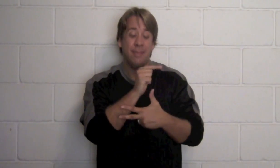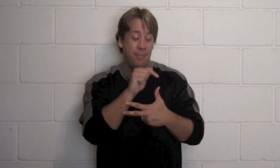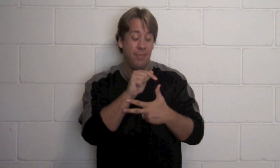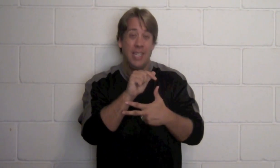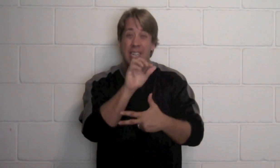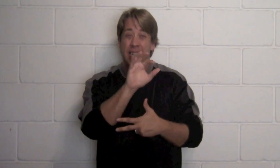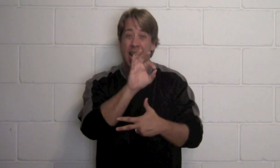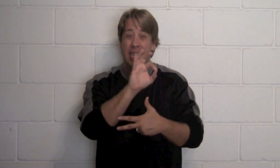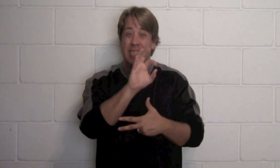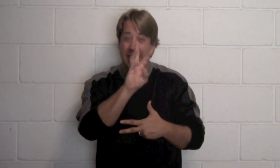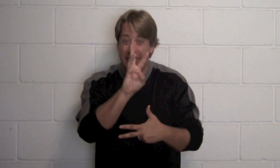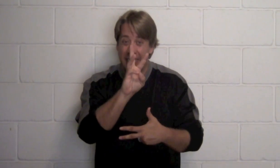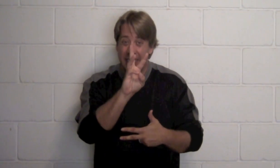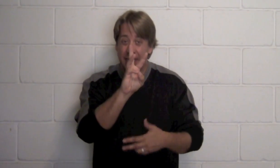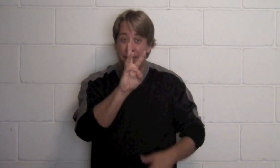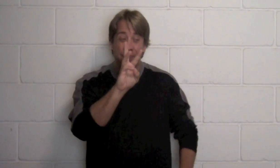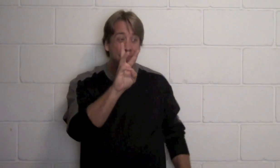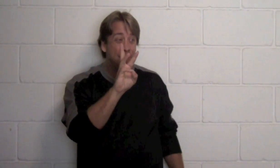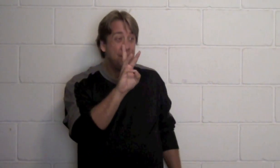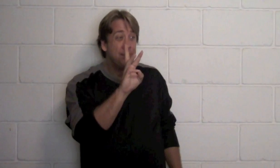One day, the oldest sister